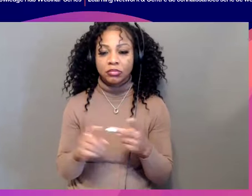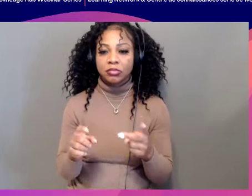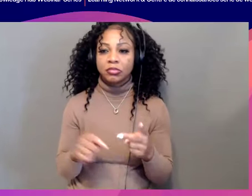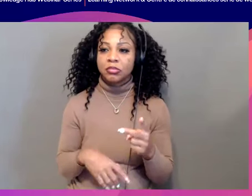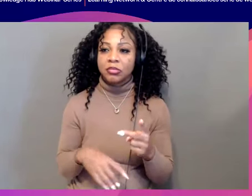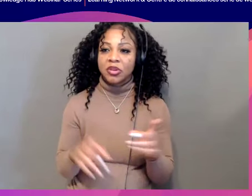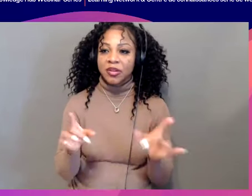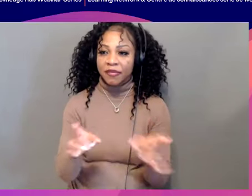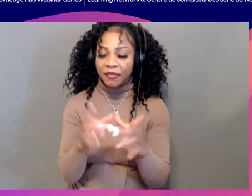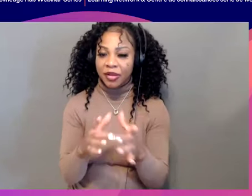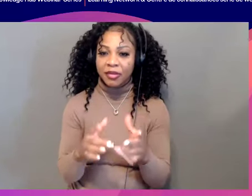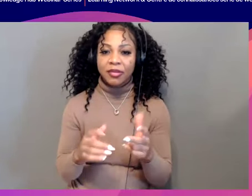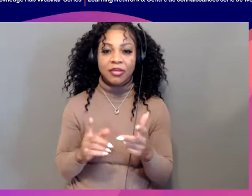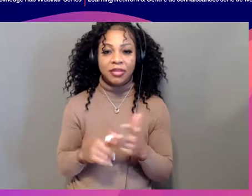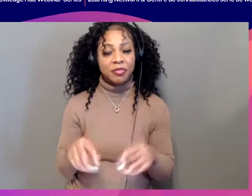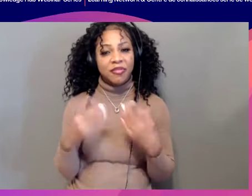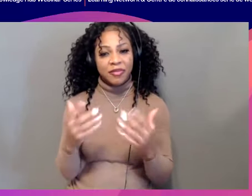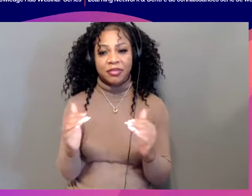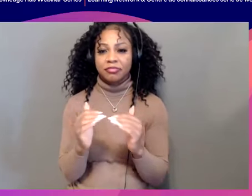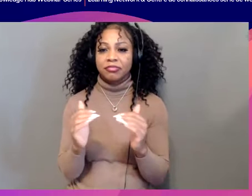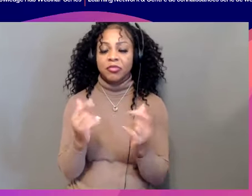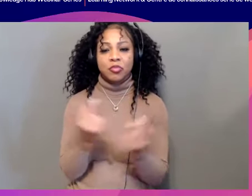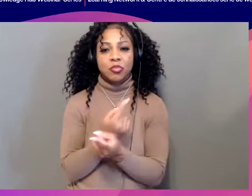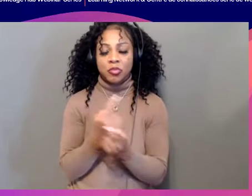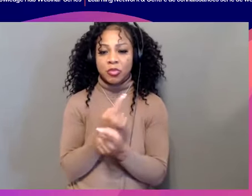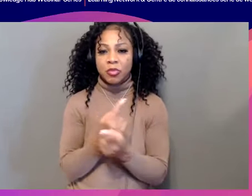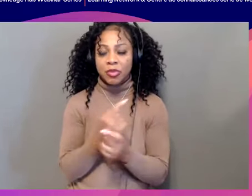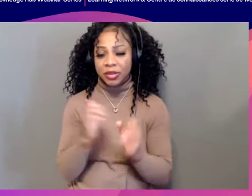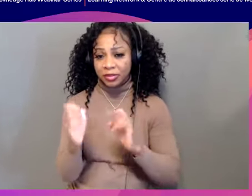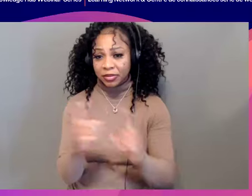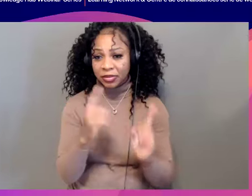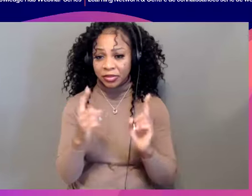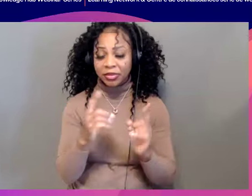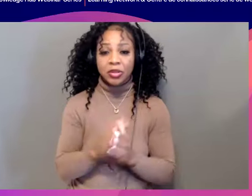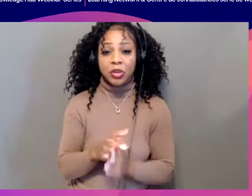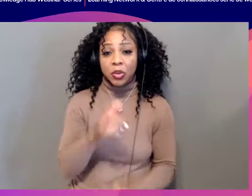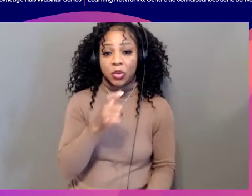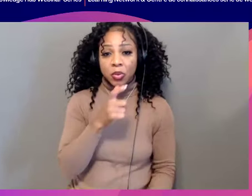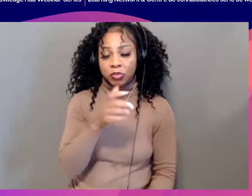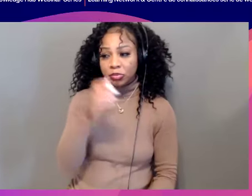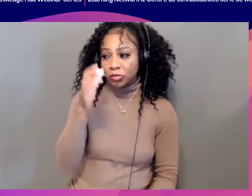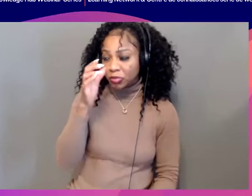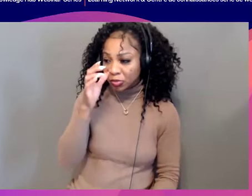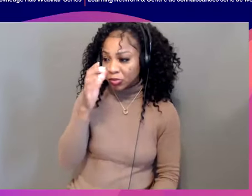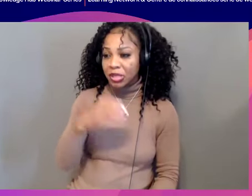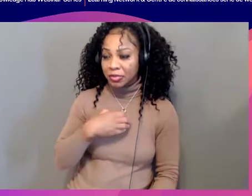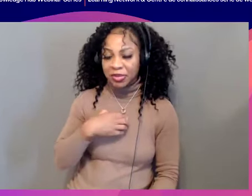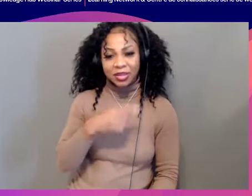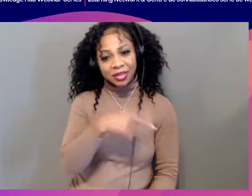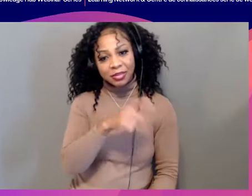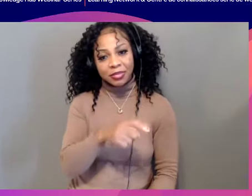violence, and we're providing the adequate education, because the people who are hearing complaints need to be able to